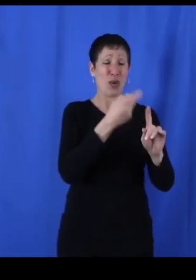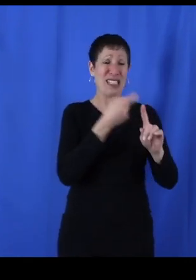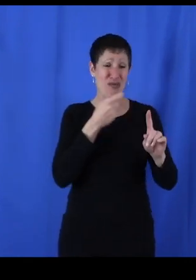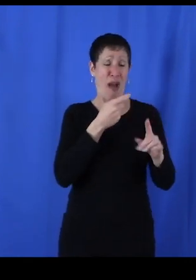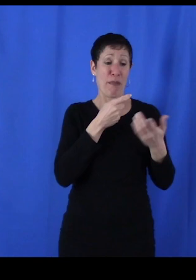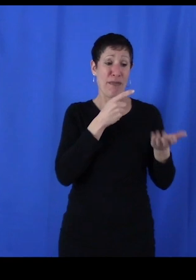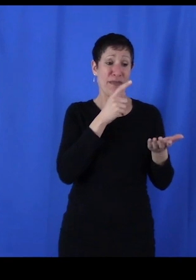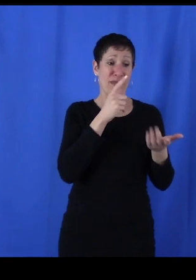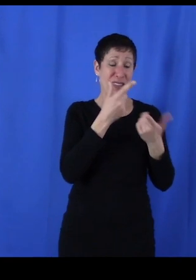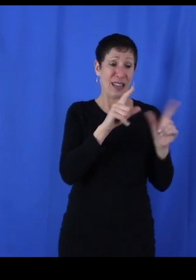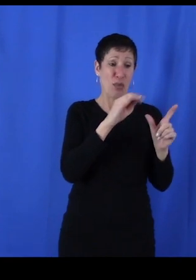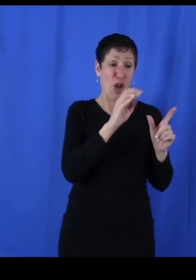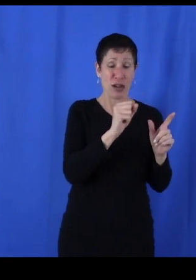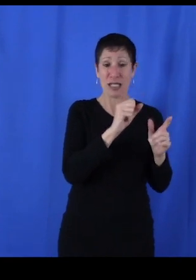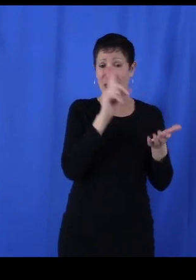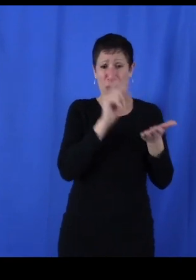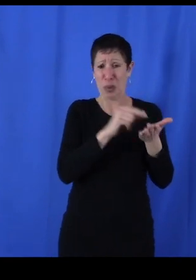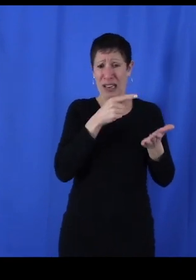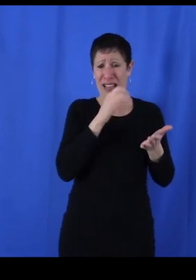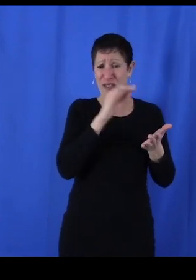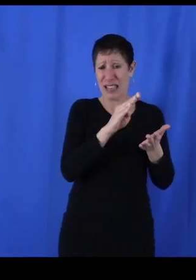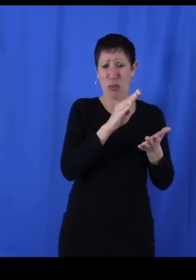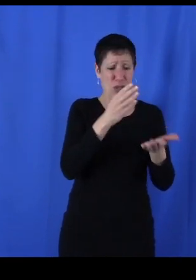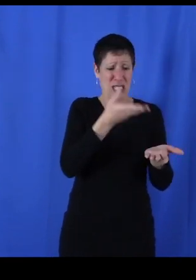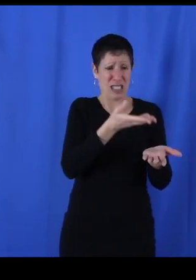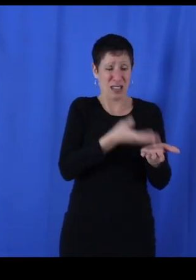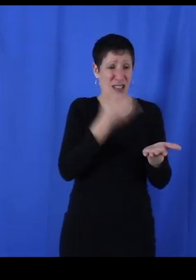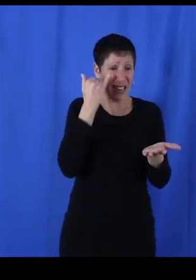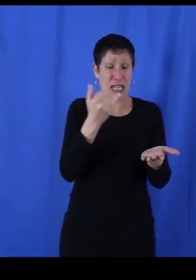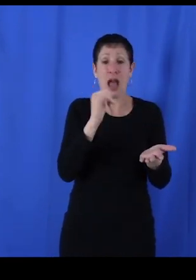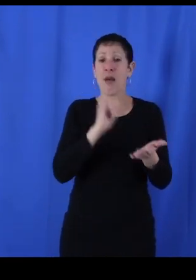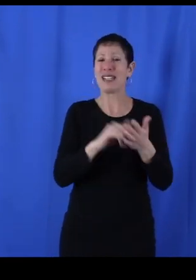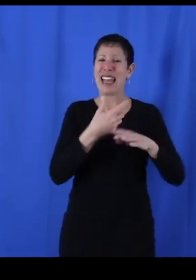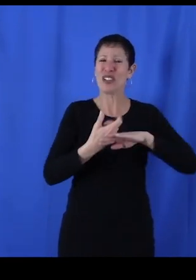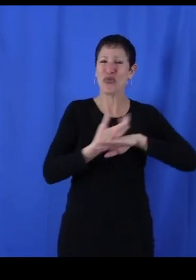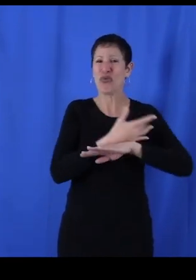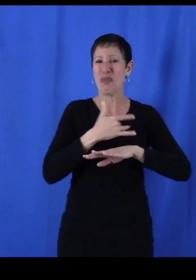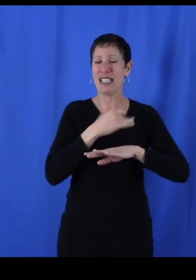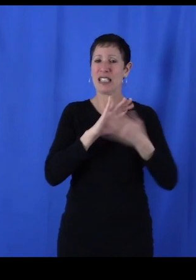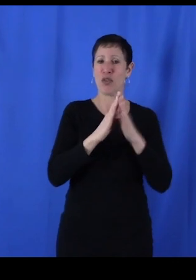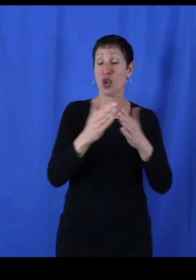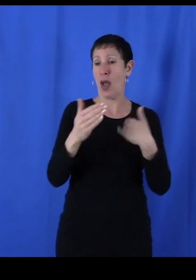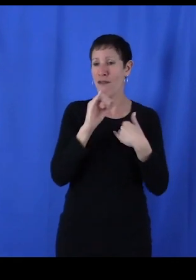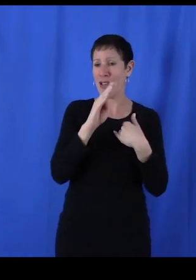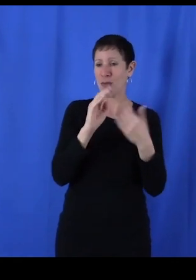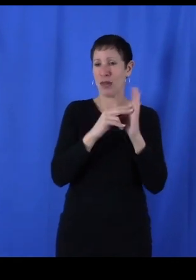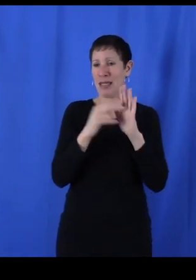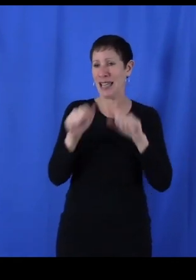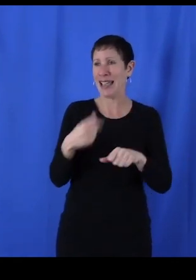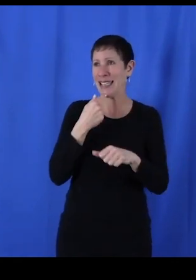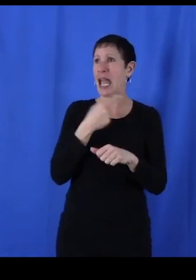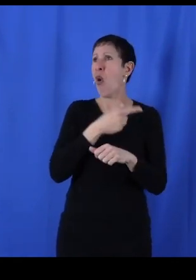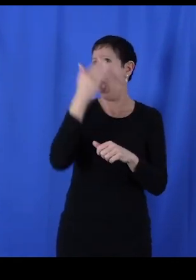Facebooks, right? As well as the notion of Facebooks and that creepy sense of community, right? Where you have the Facebook so you can allegedly know